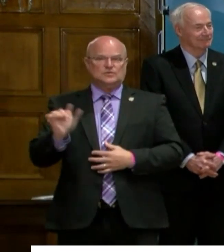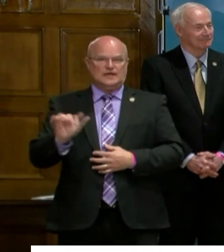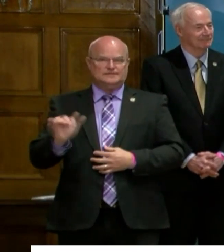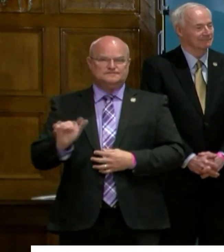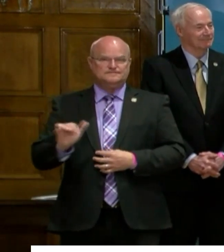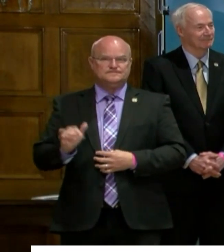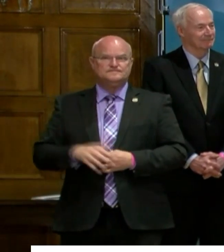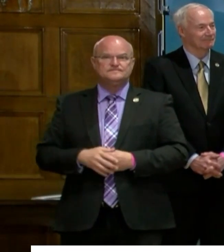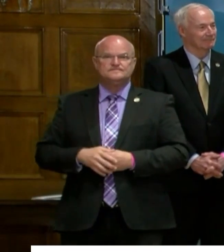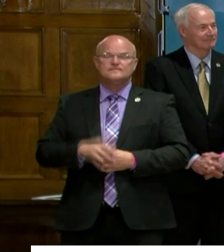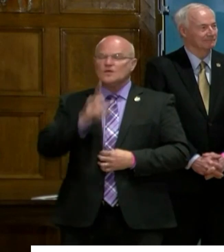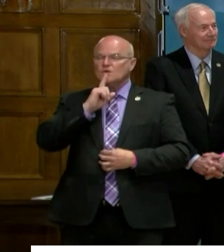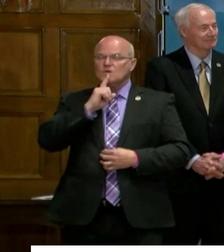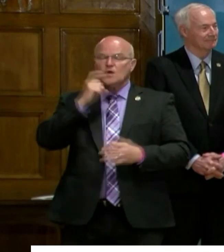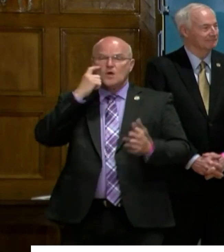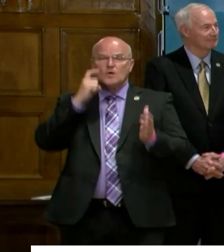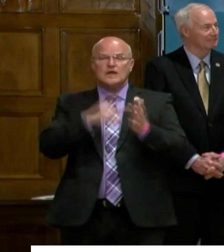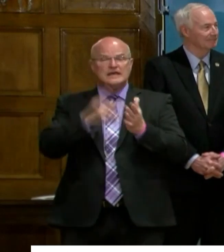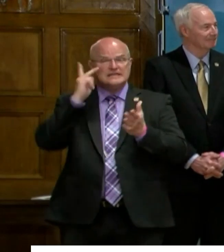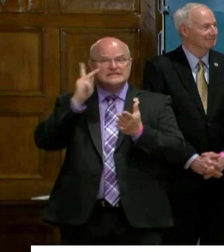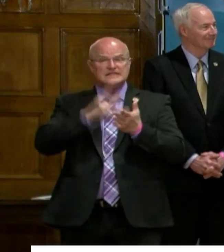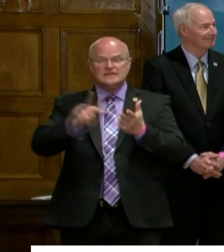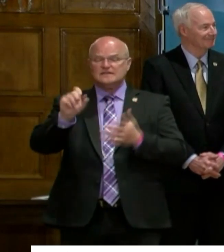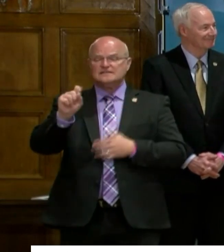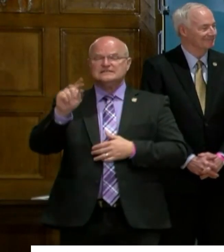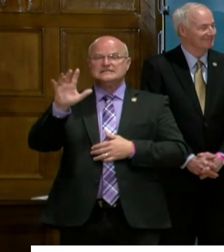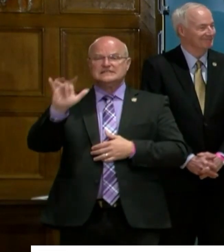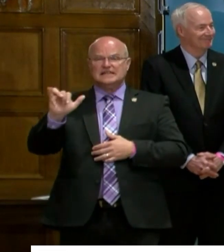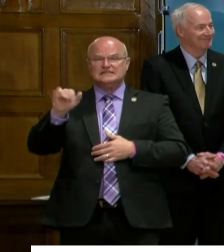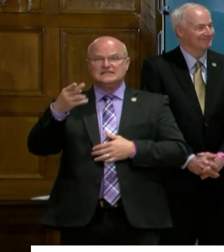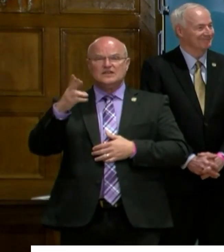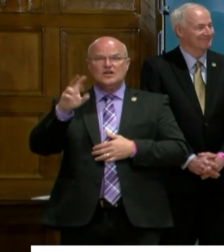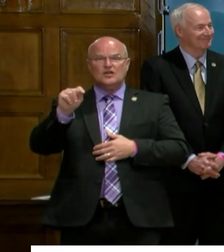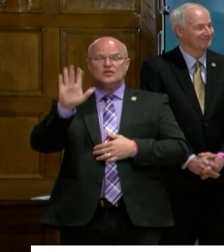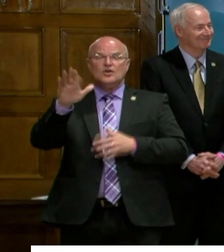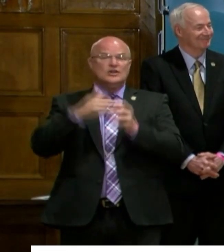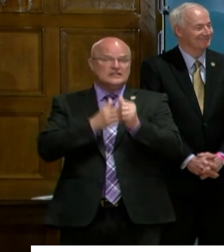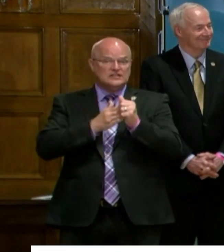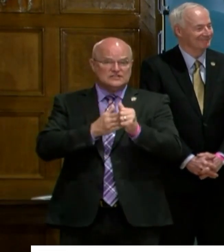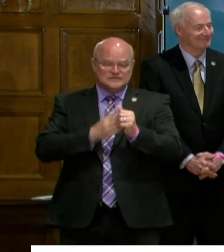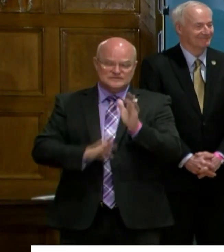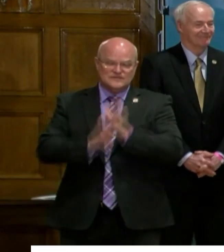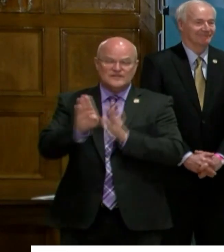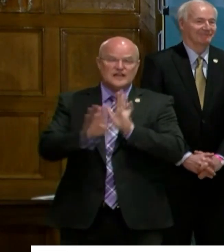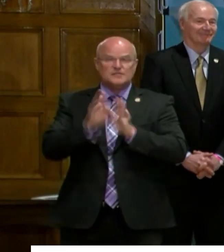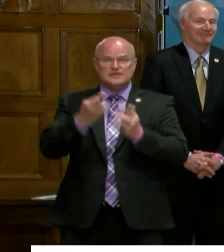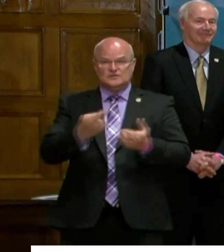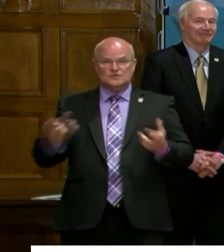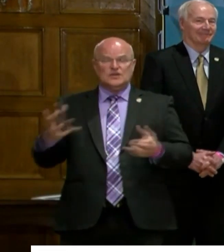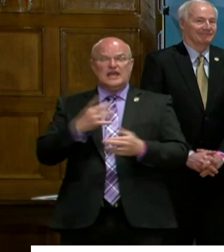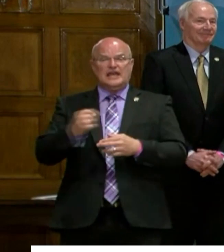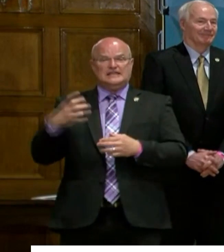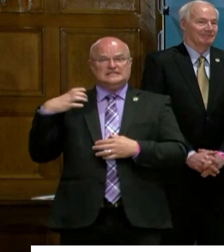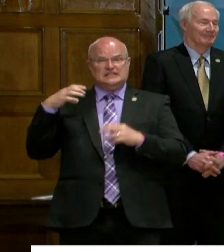there. I really want to recognize Secretary Stacey Hurst and her leadership for developing this resource.